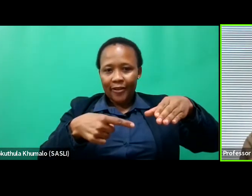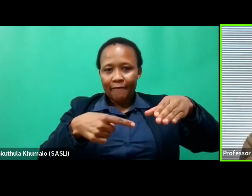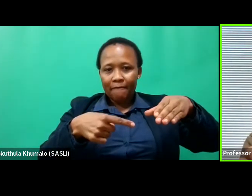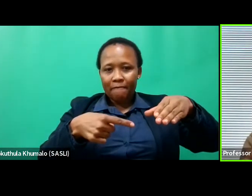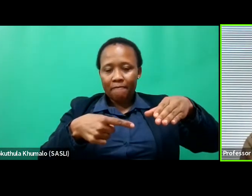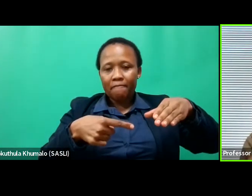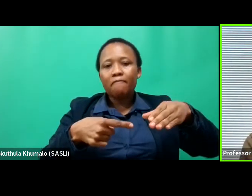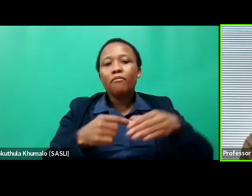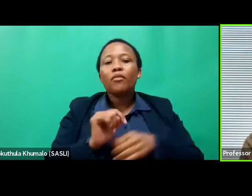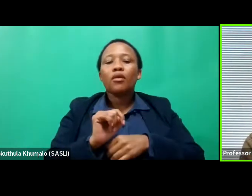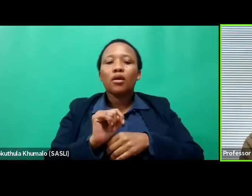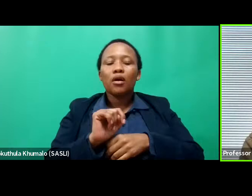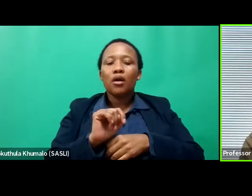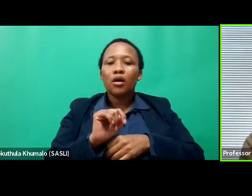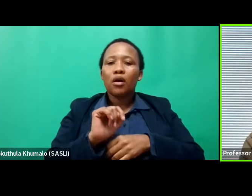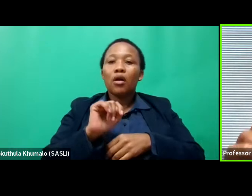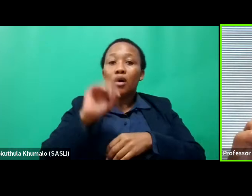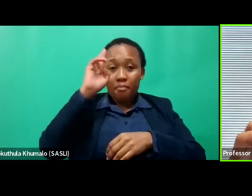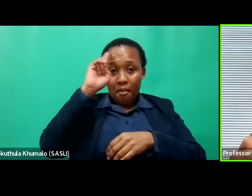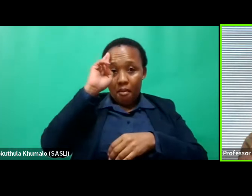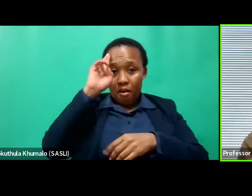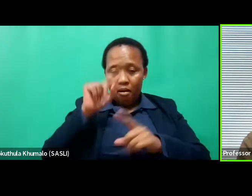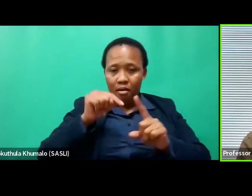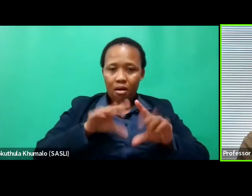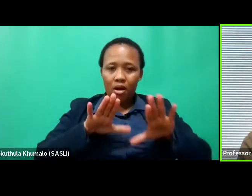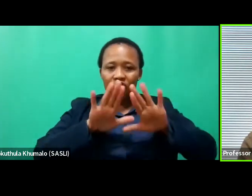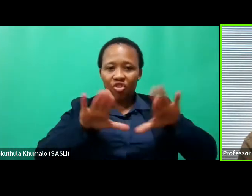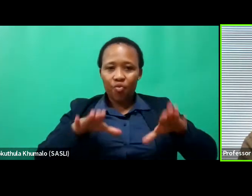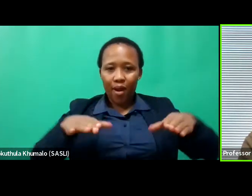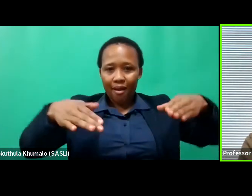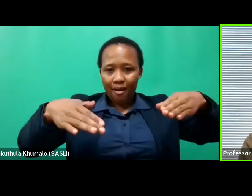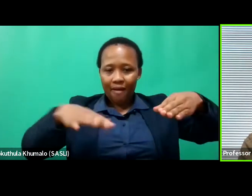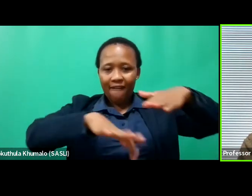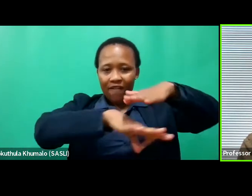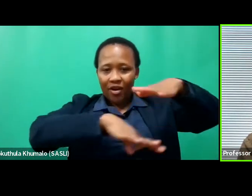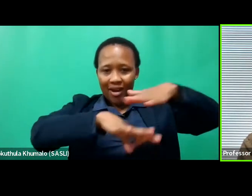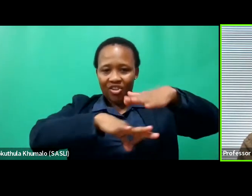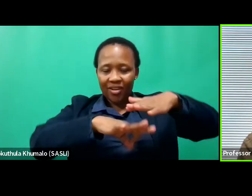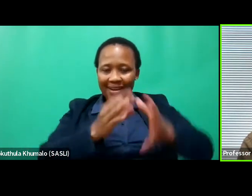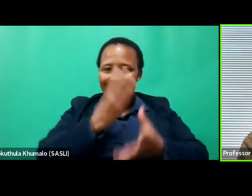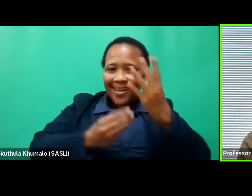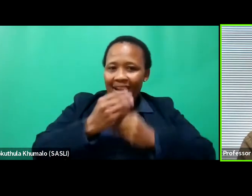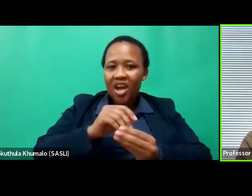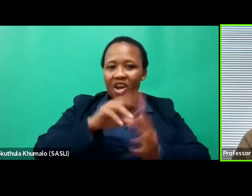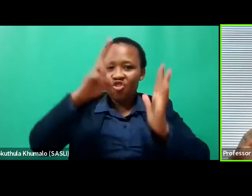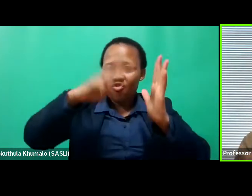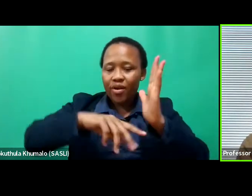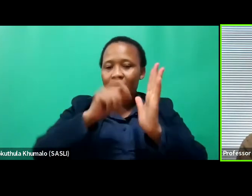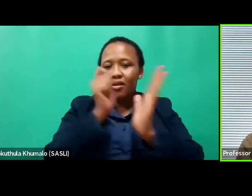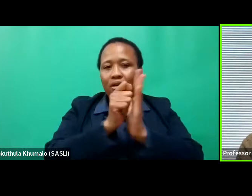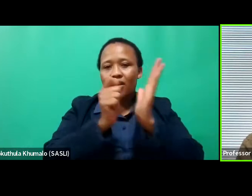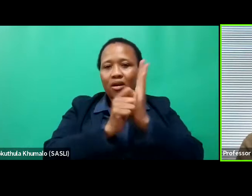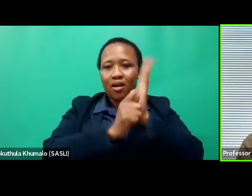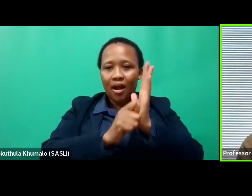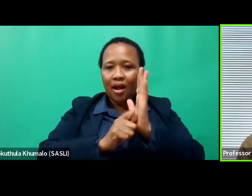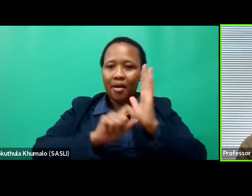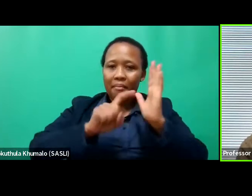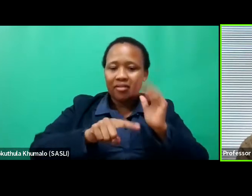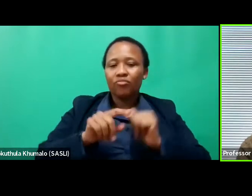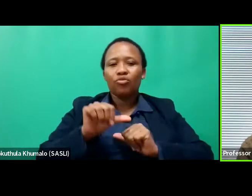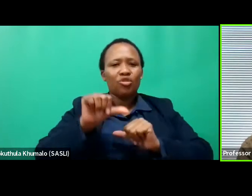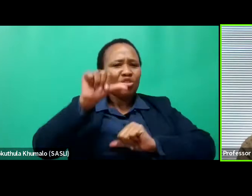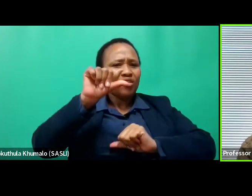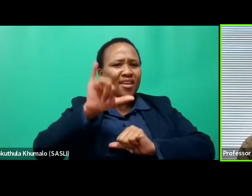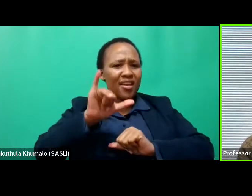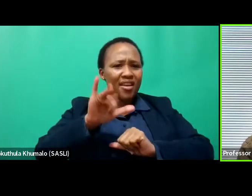never learn to read and write if you have a poor self-image, if you're not